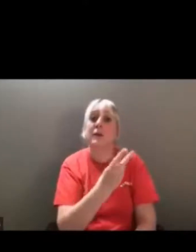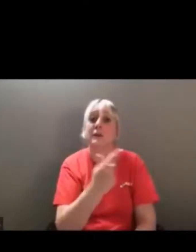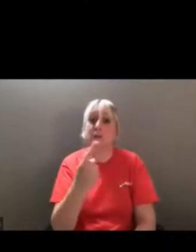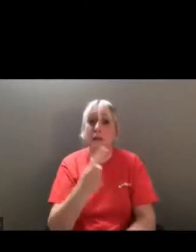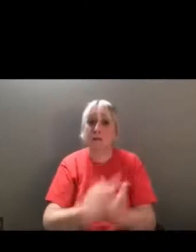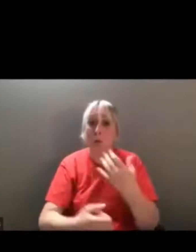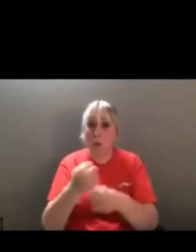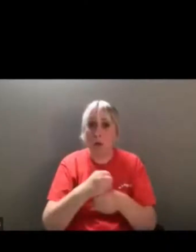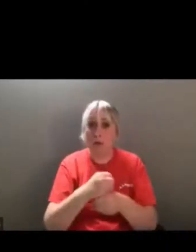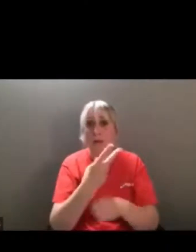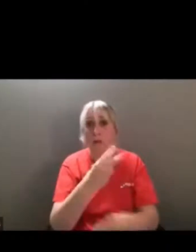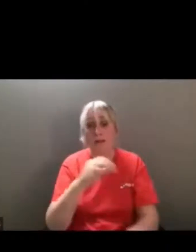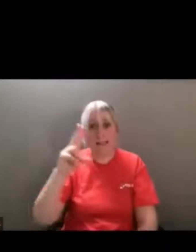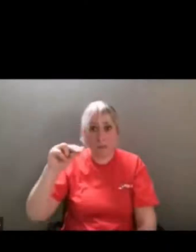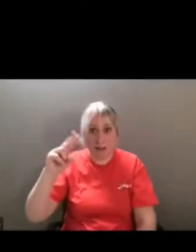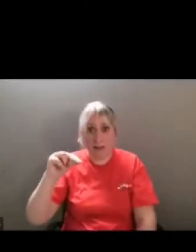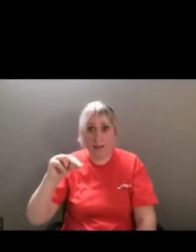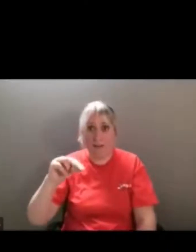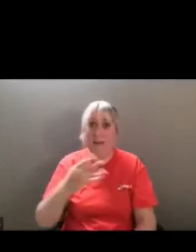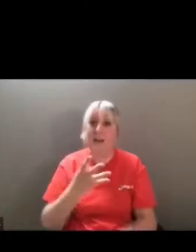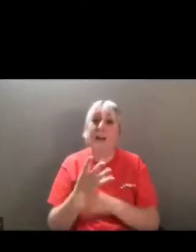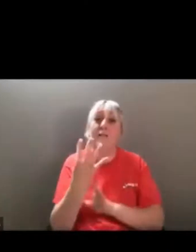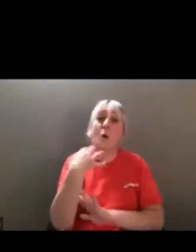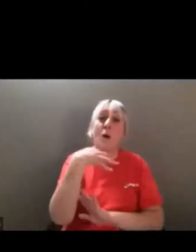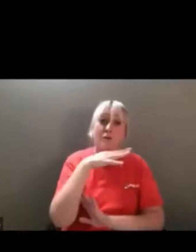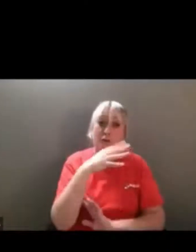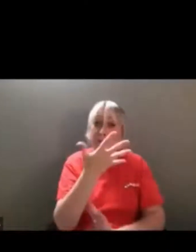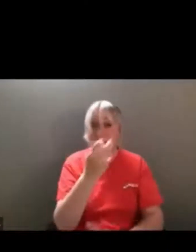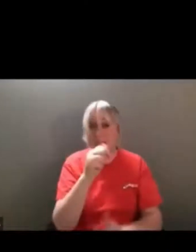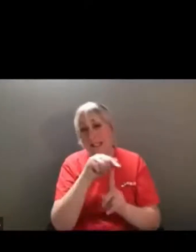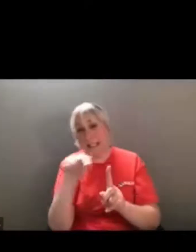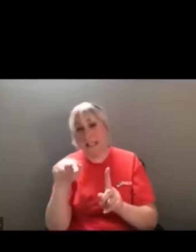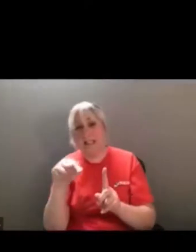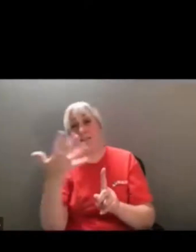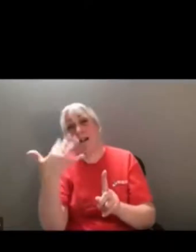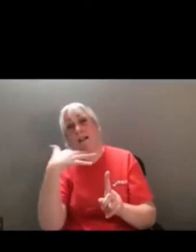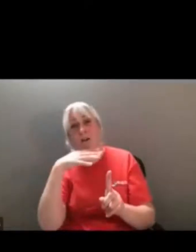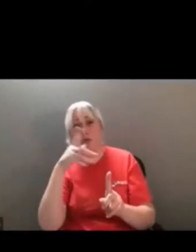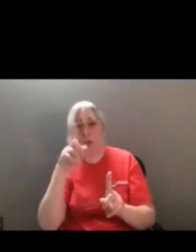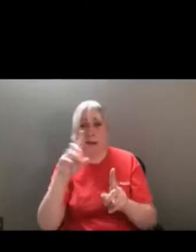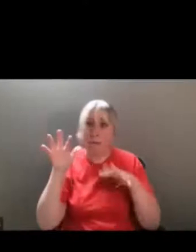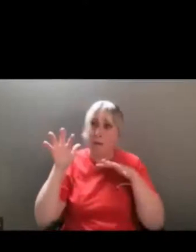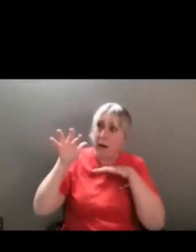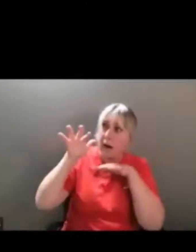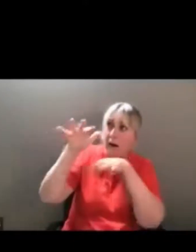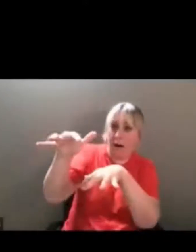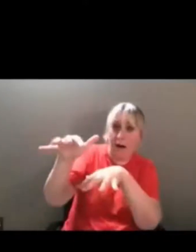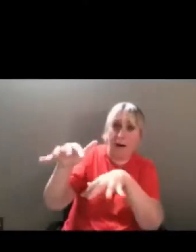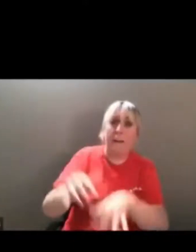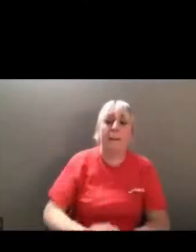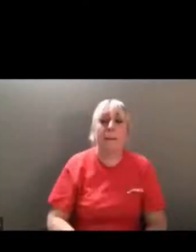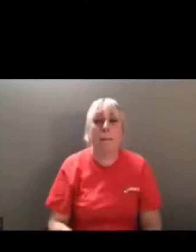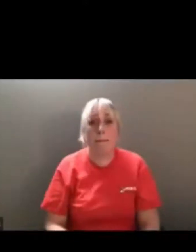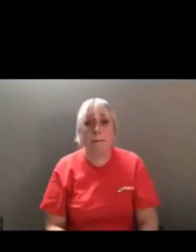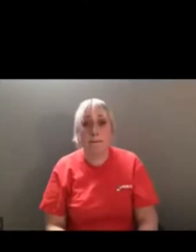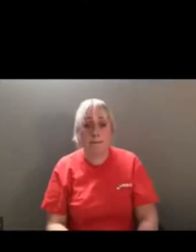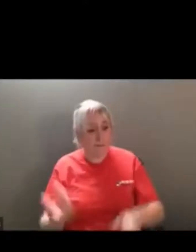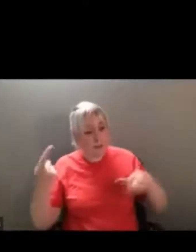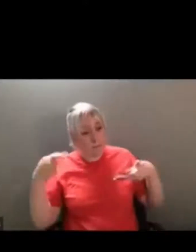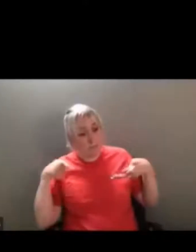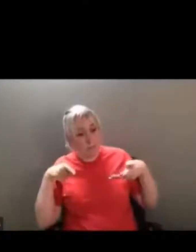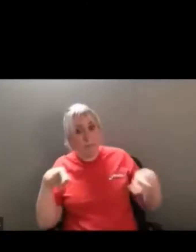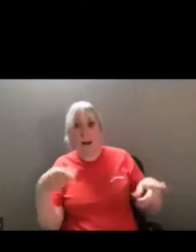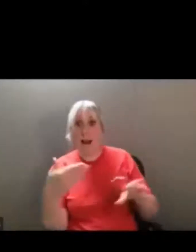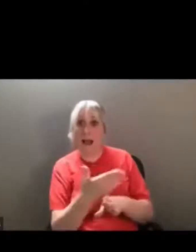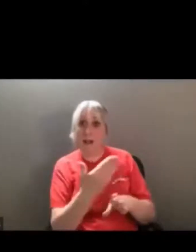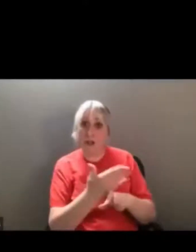It was attended by around 450 to 500 people. At the same time, in a parallel action, disabled